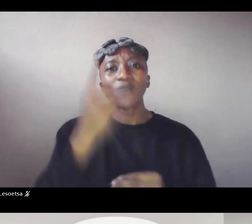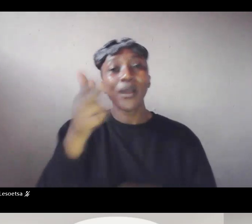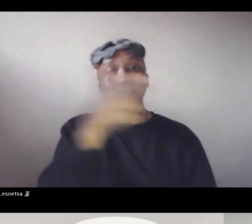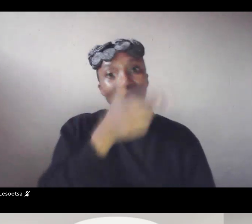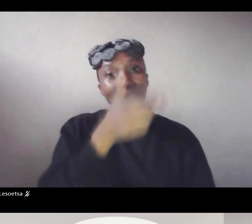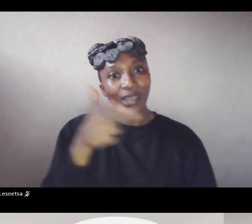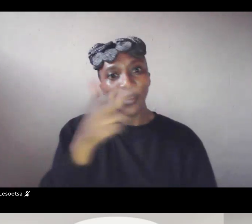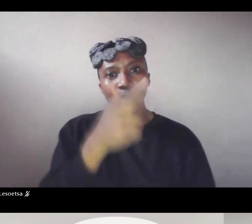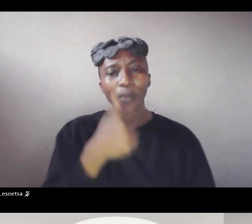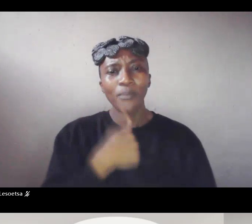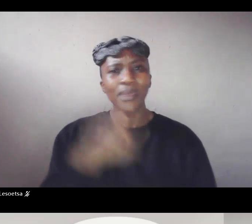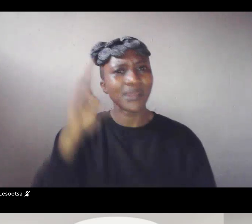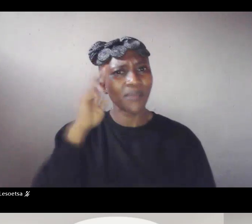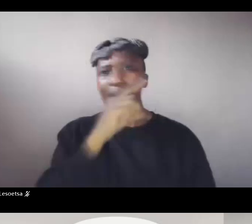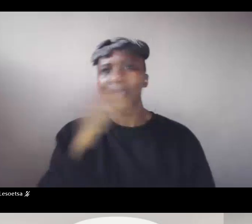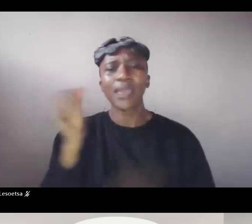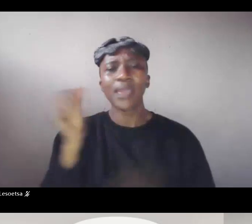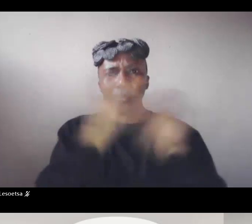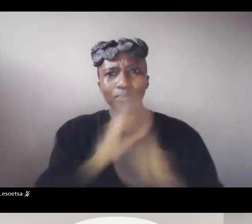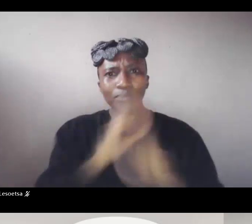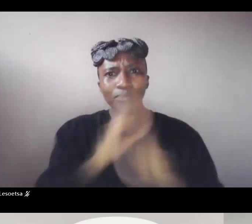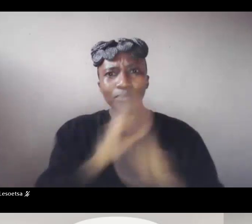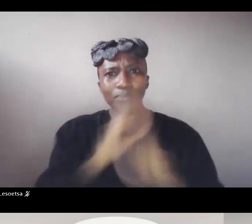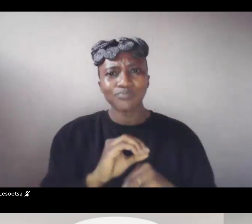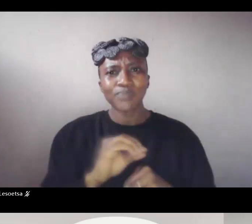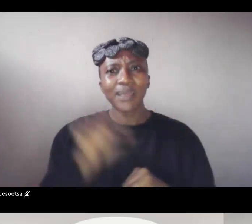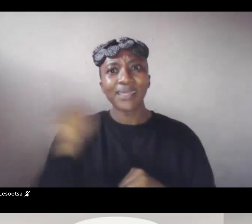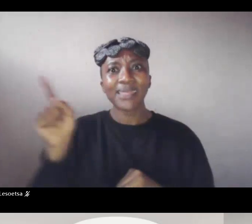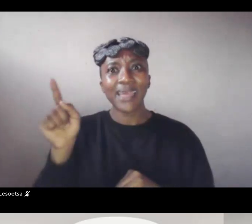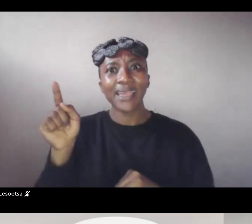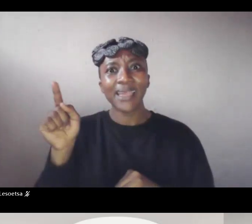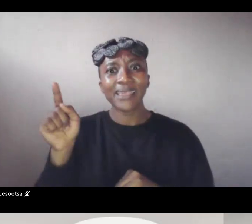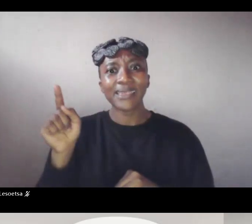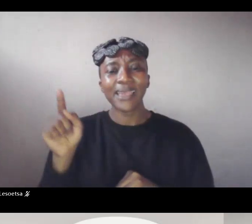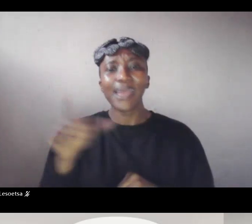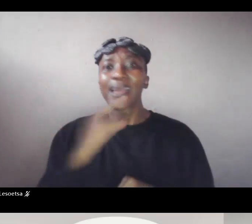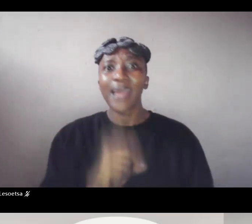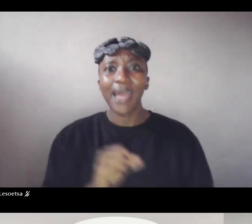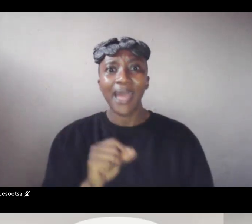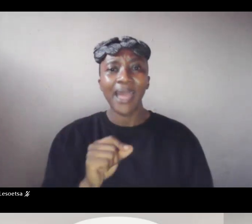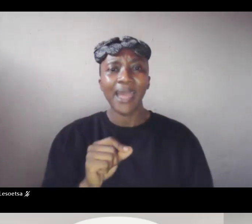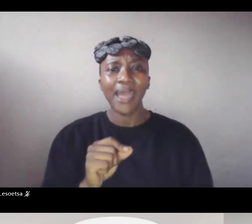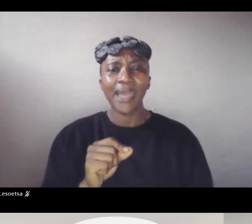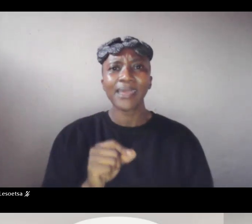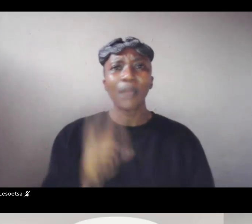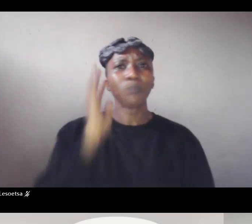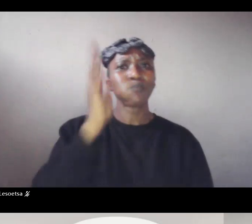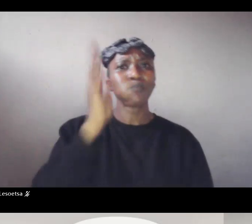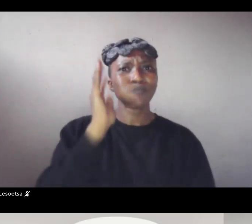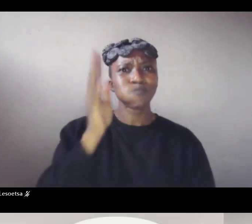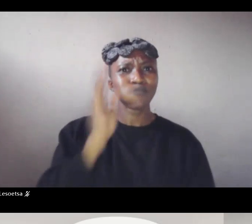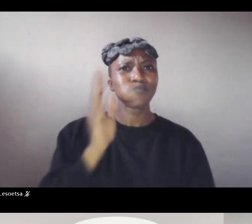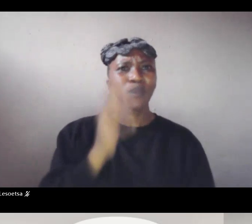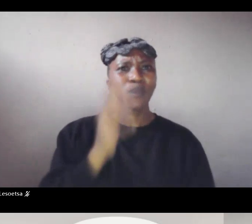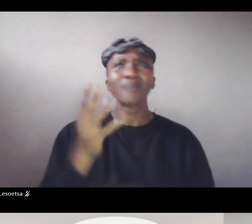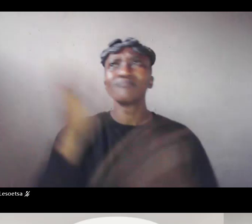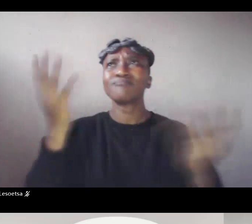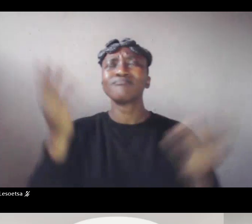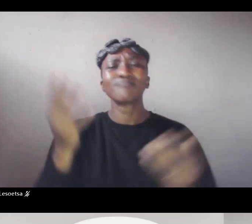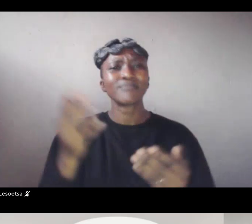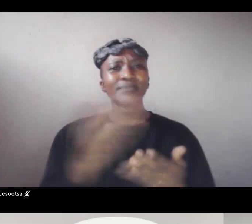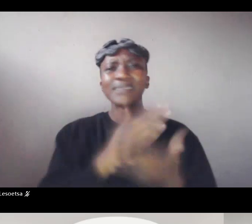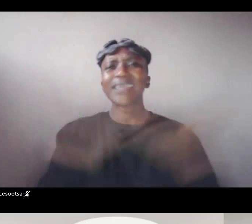who was presenting to the audience saying he was somewhere international, and he was the one who connected